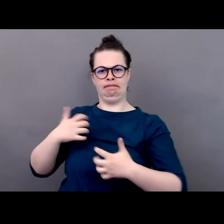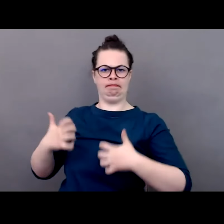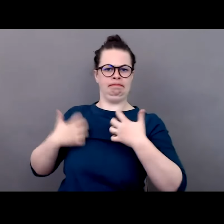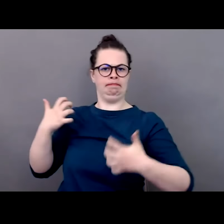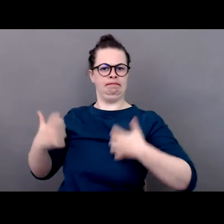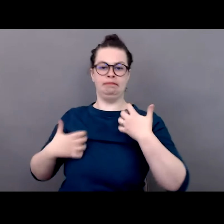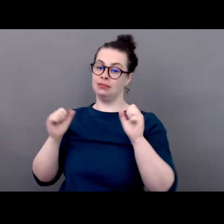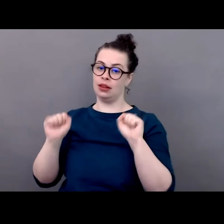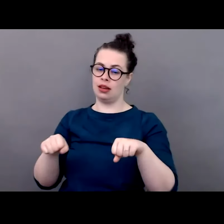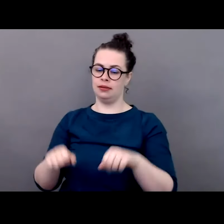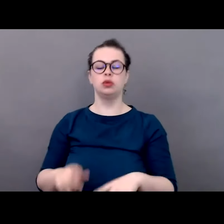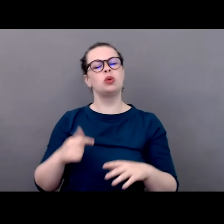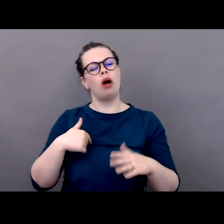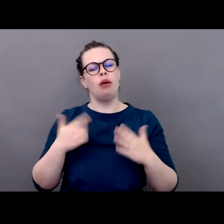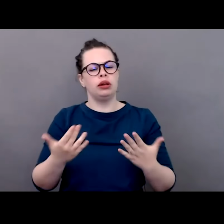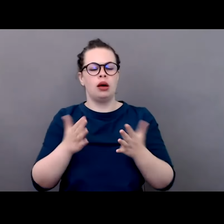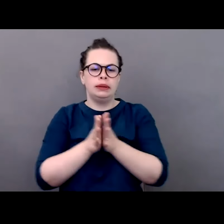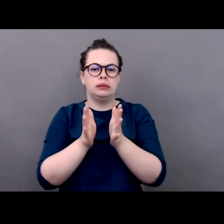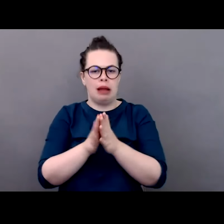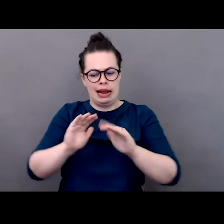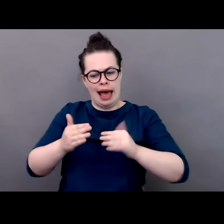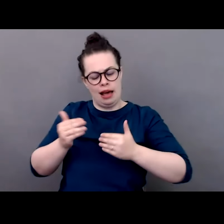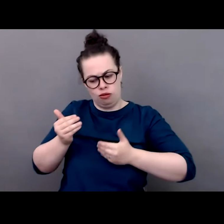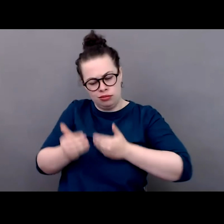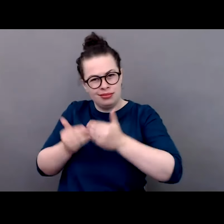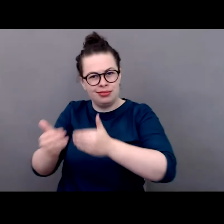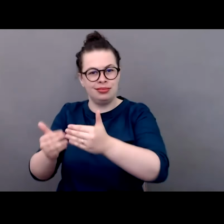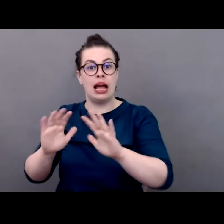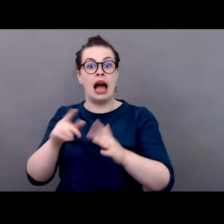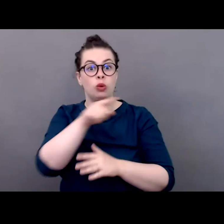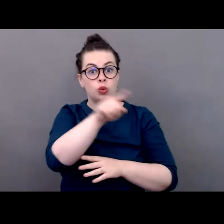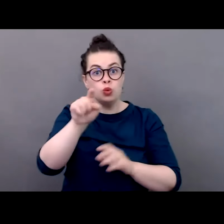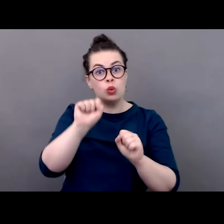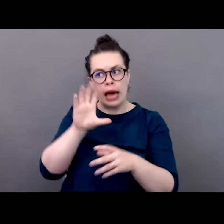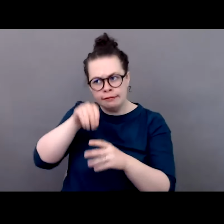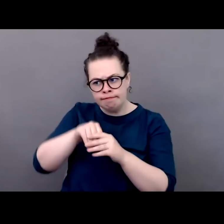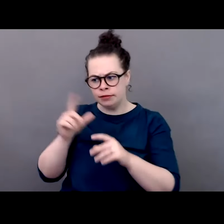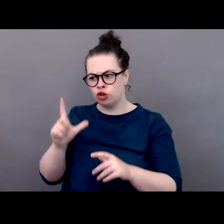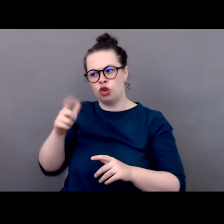like, how you can be involved, and after that,